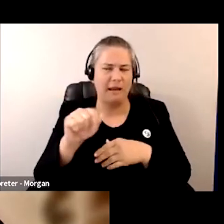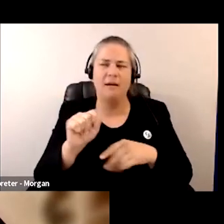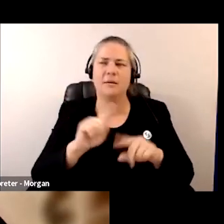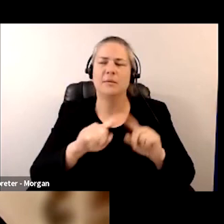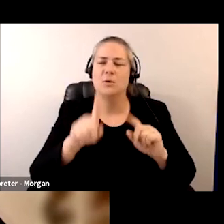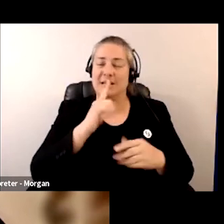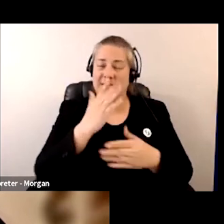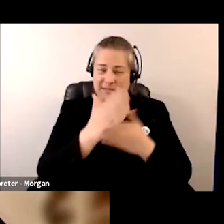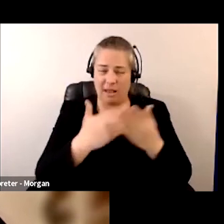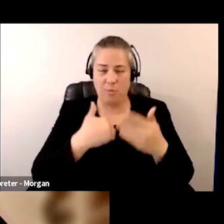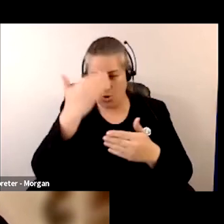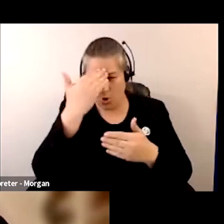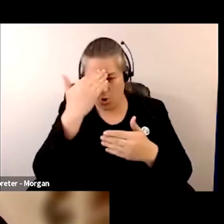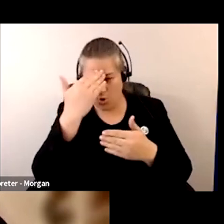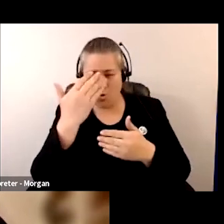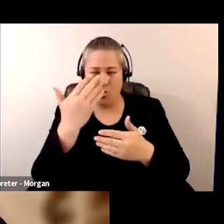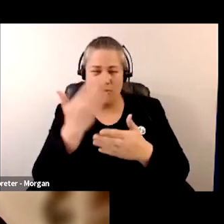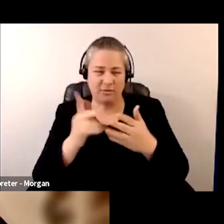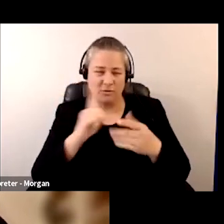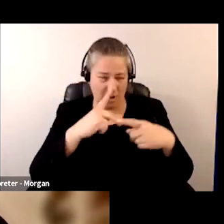is complex, but